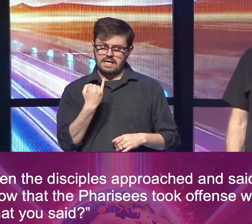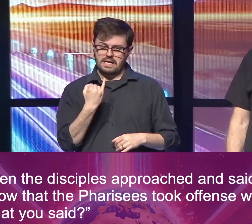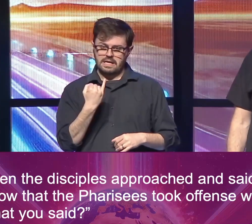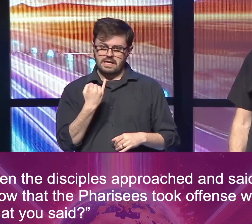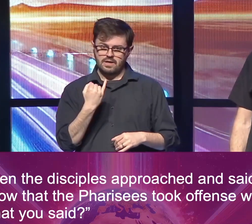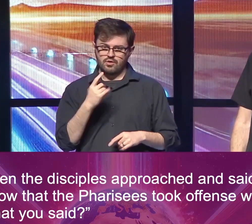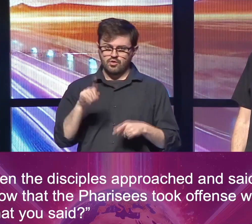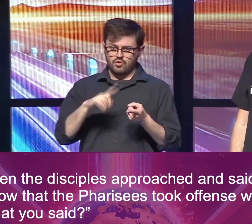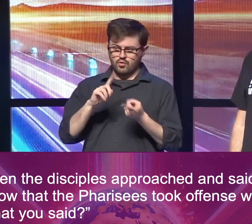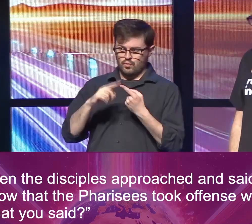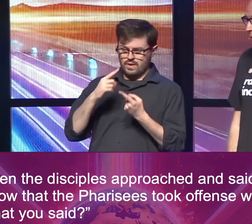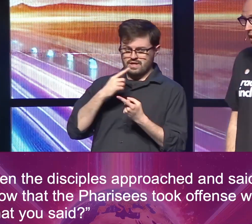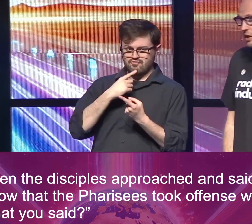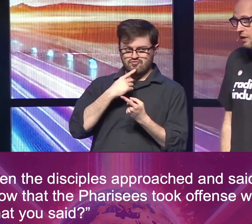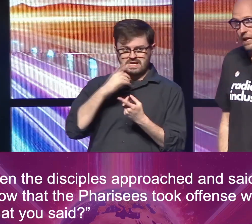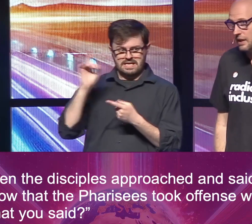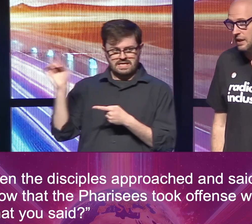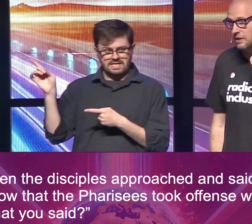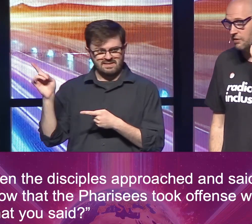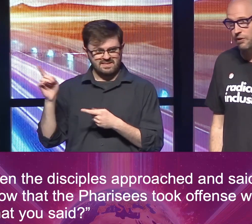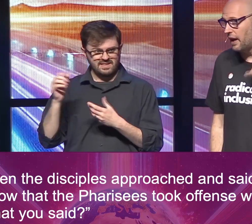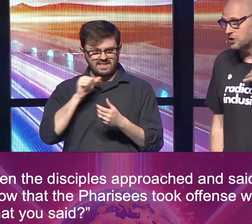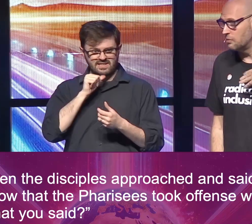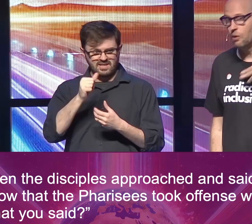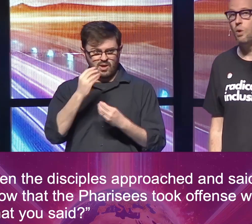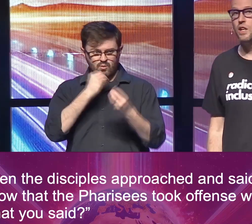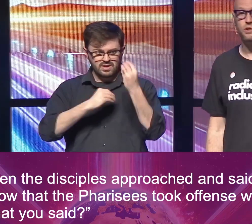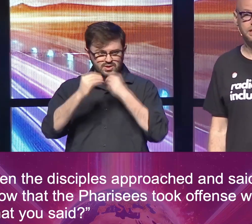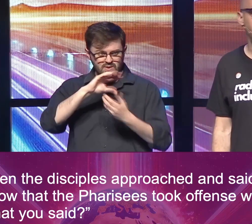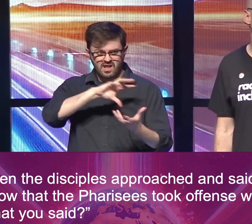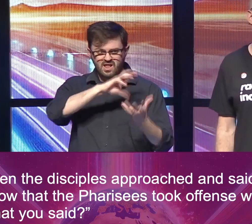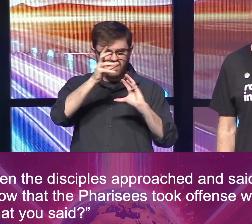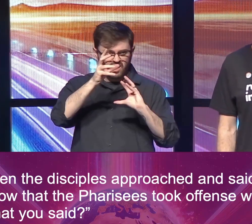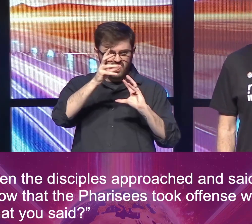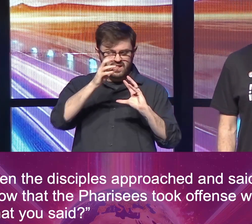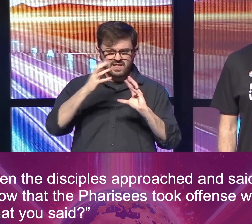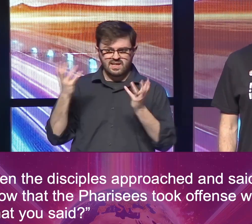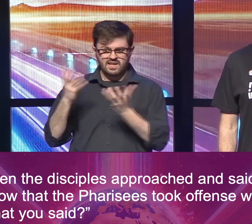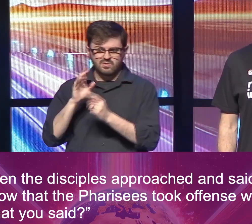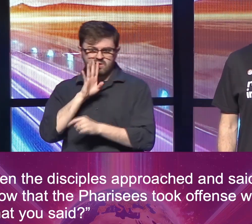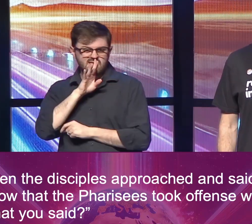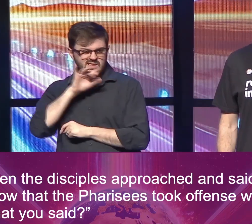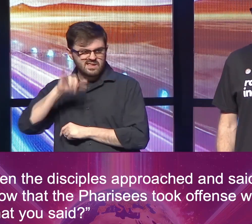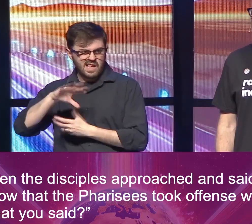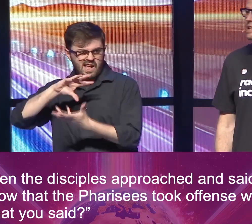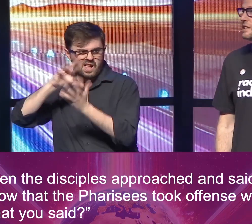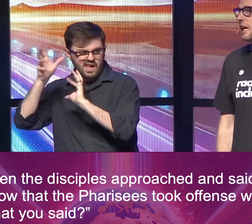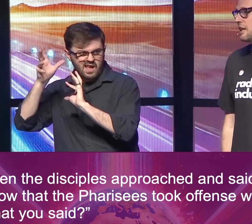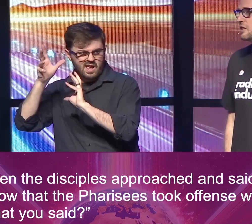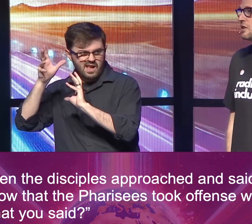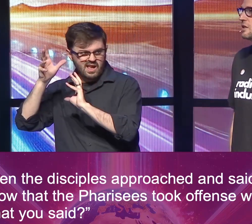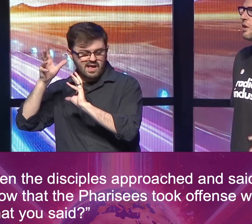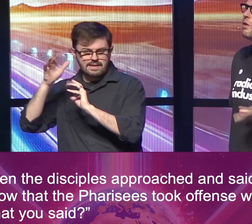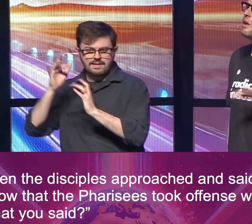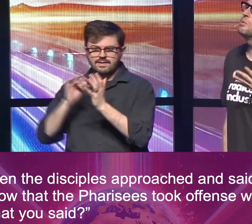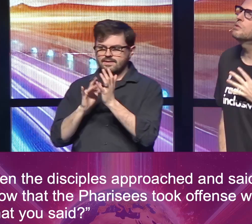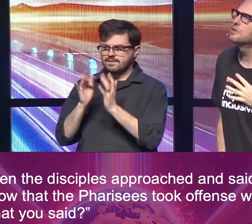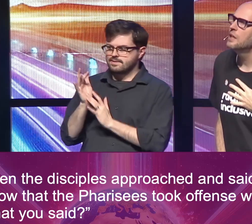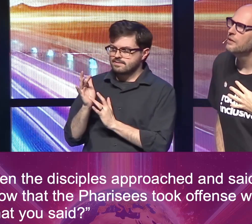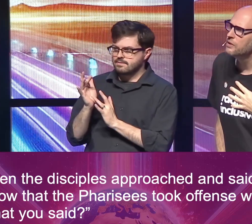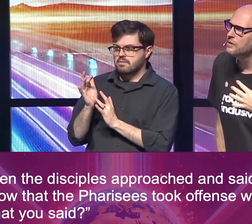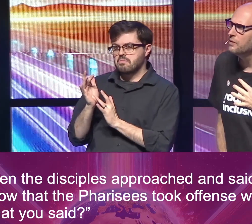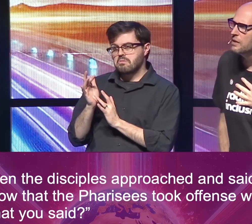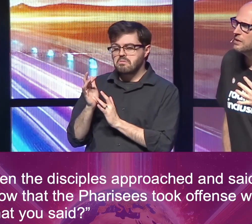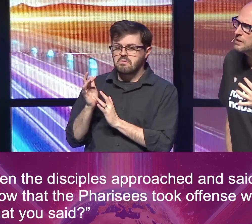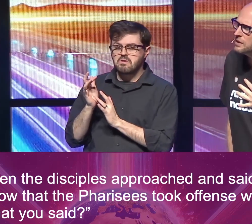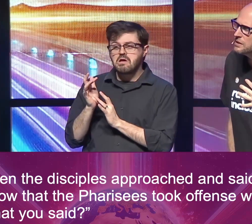heard what you said, that it's not what you eat that defiles you, but what you say. And Jesus answers, oh, I'm so